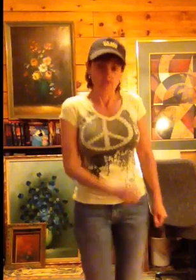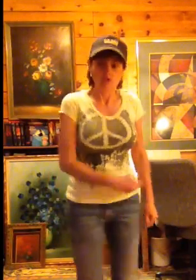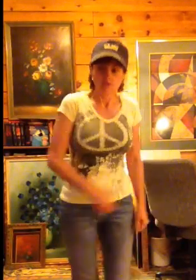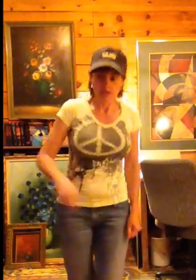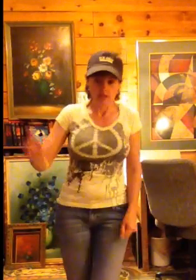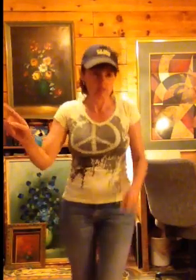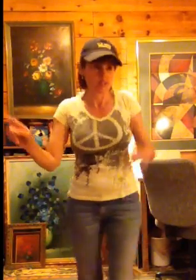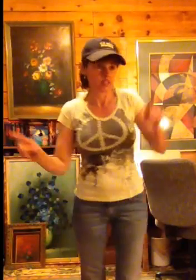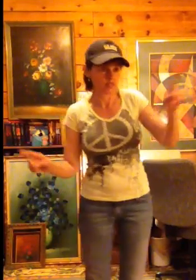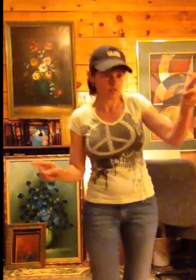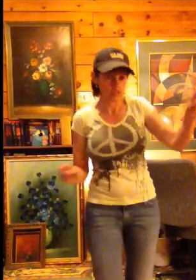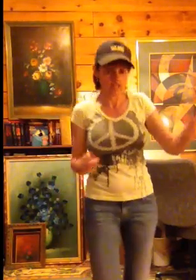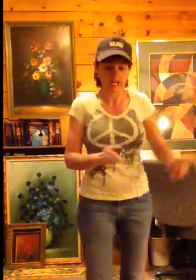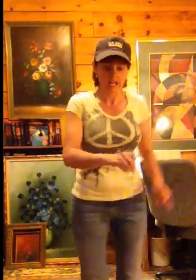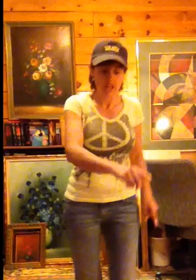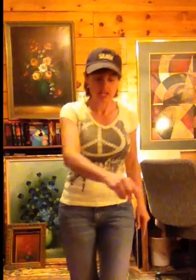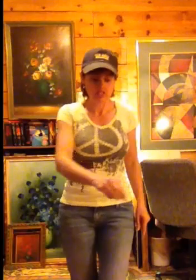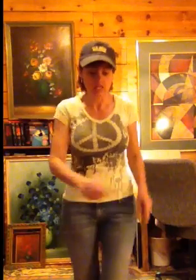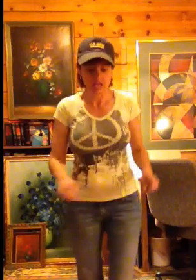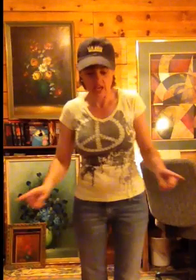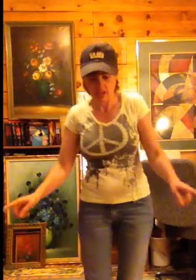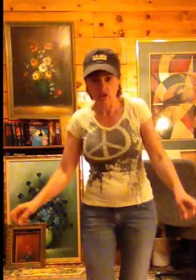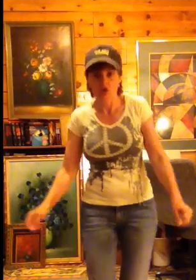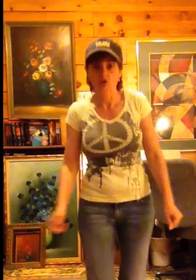you healed the broken, lost, and hurt.